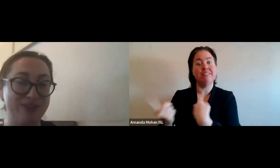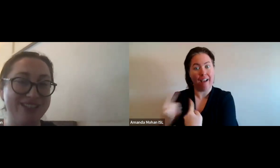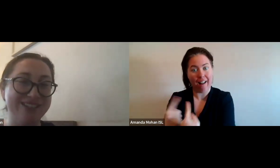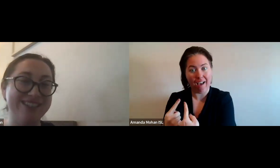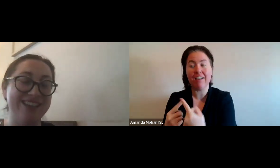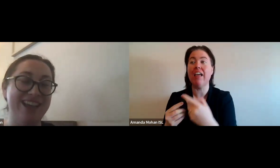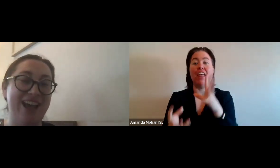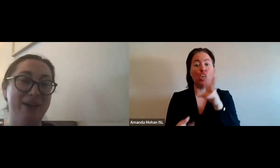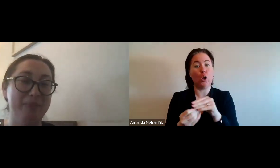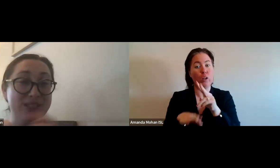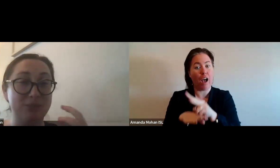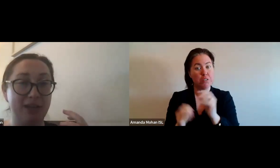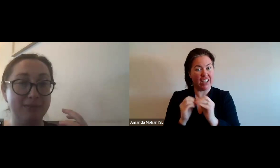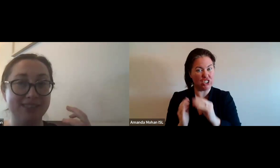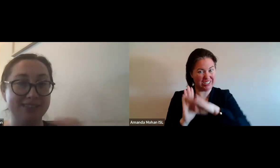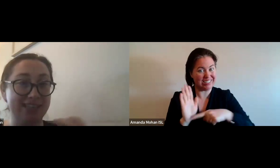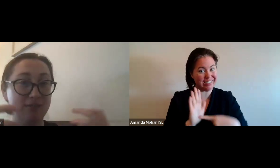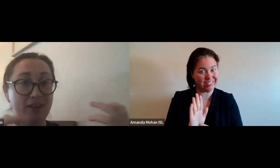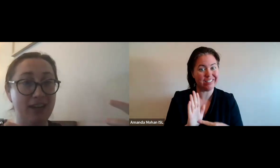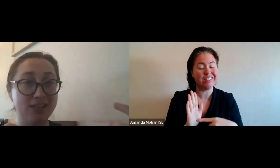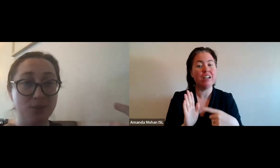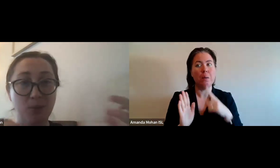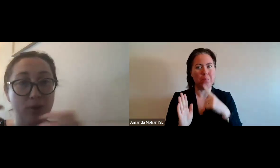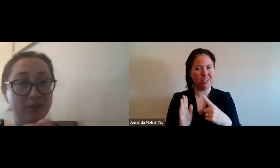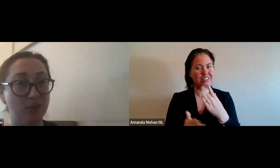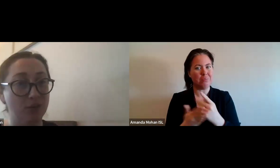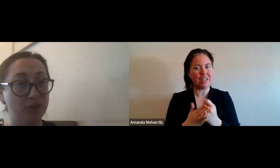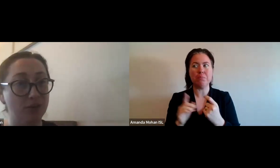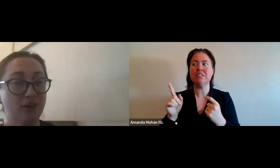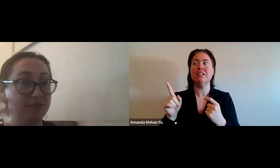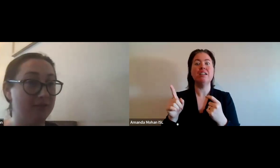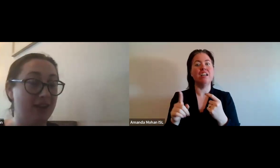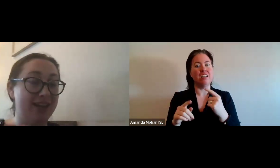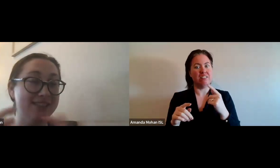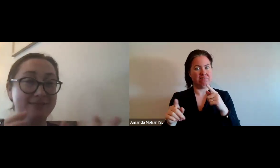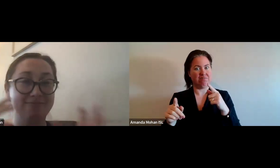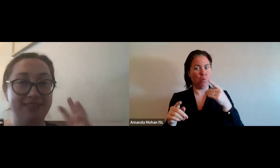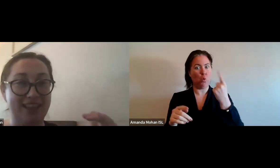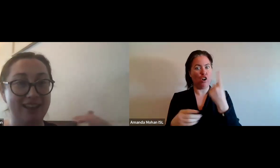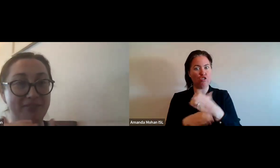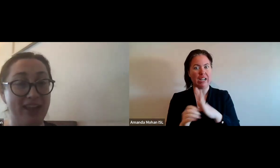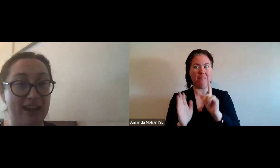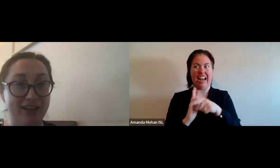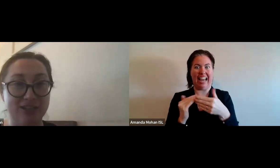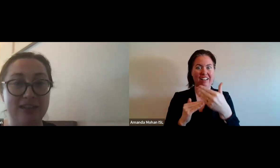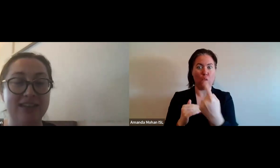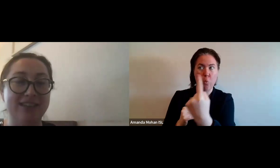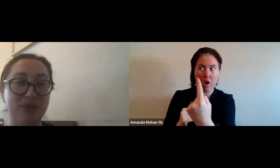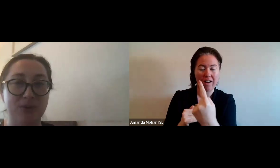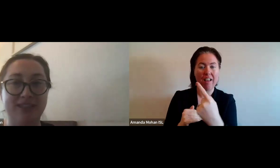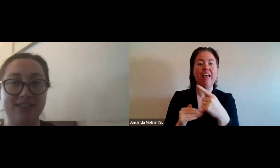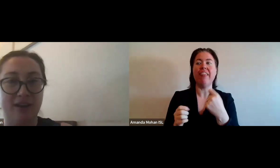concluding observations. But sometimes states are very late doing one or the other, and then they